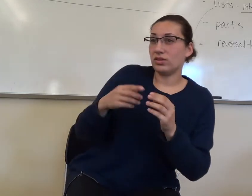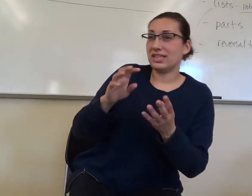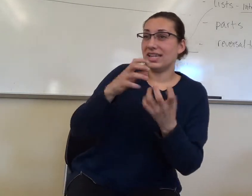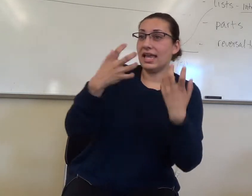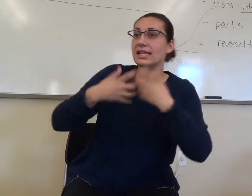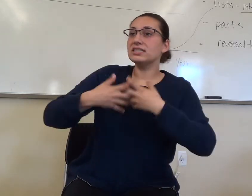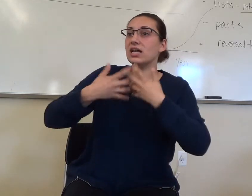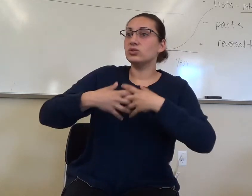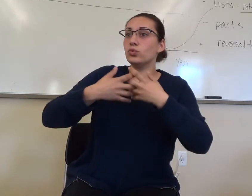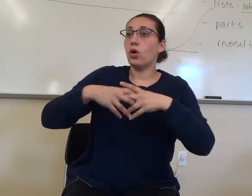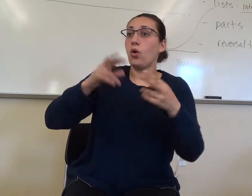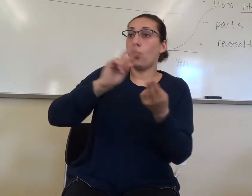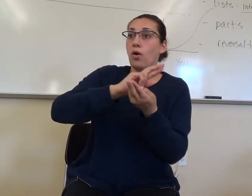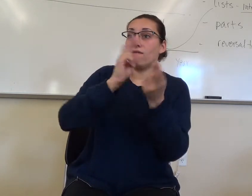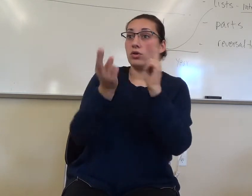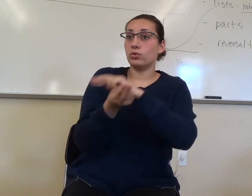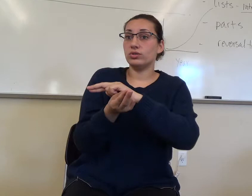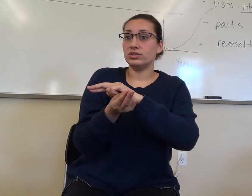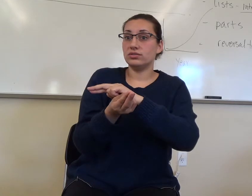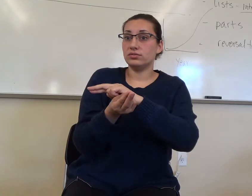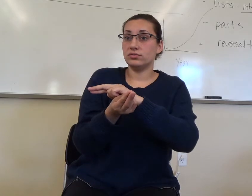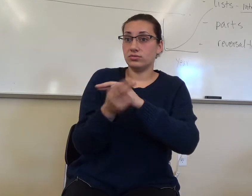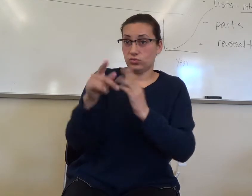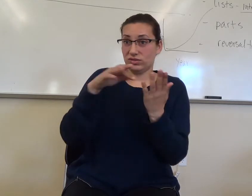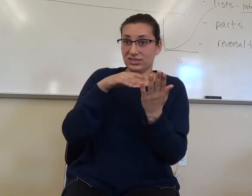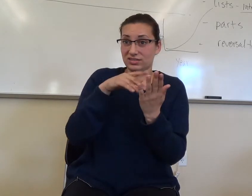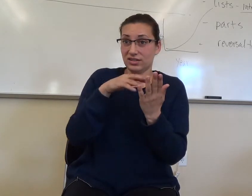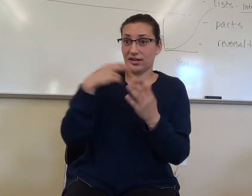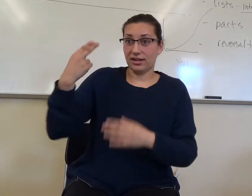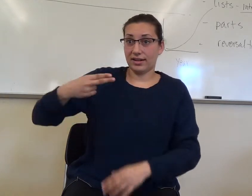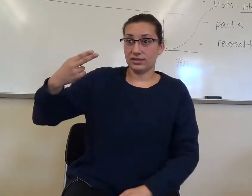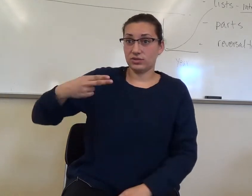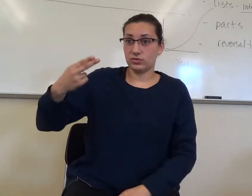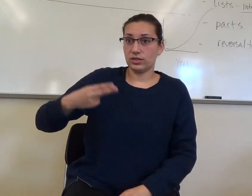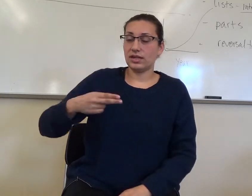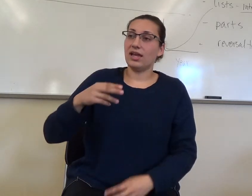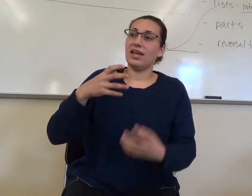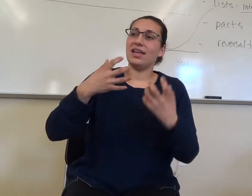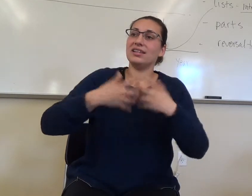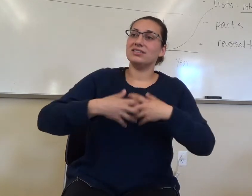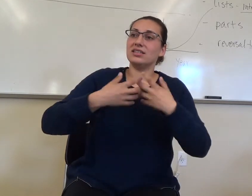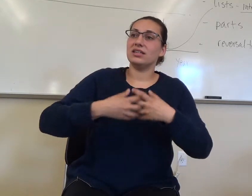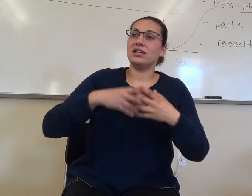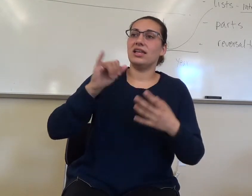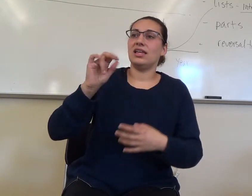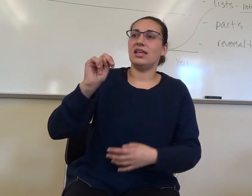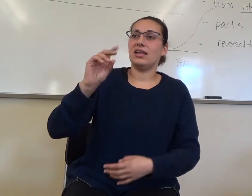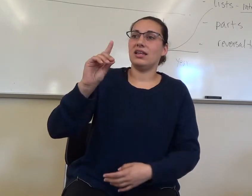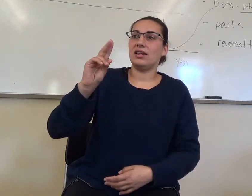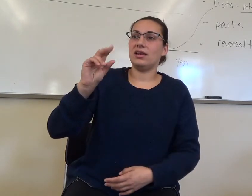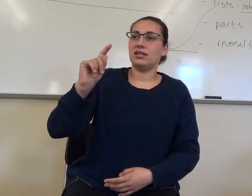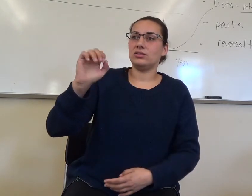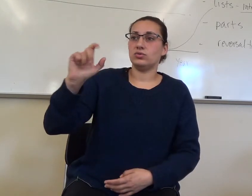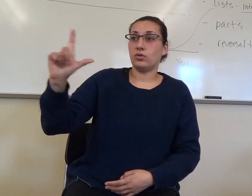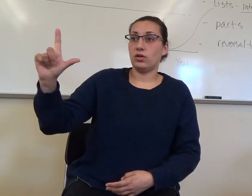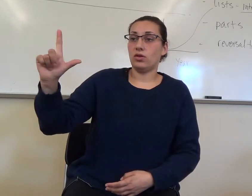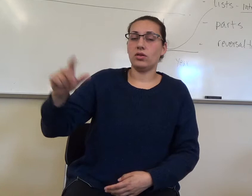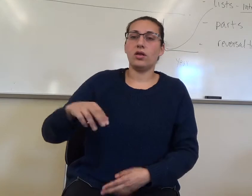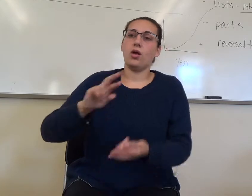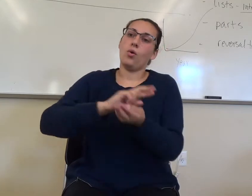America? Anybody study that in history? You will, because that's an important thing. That was